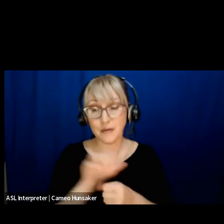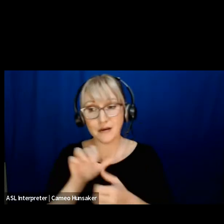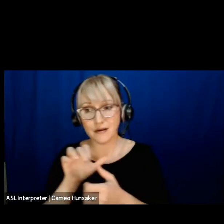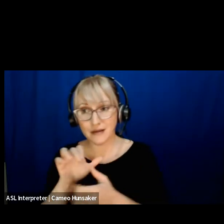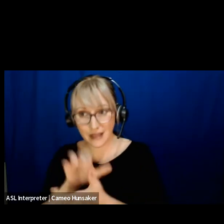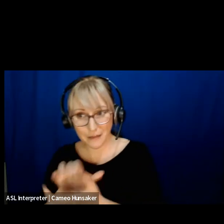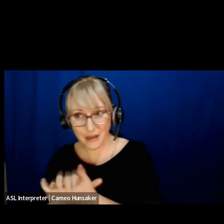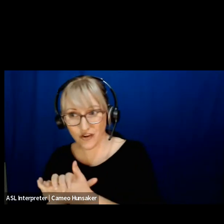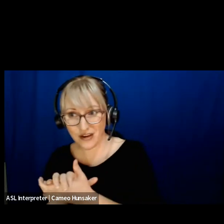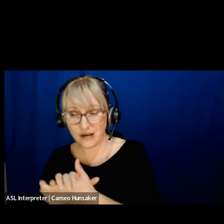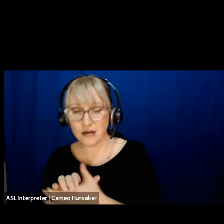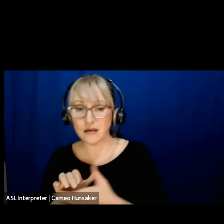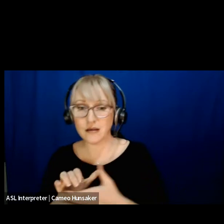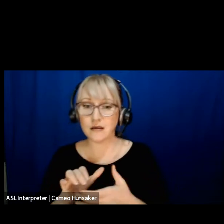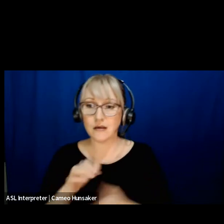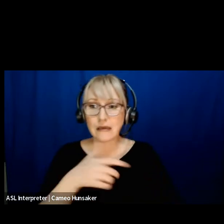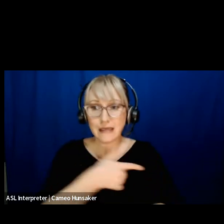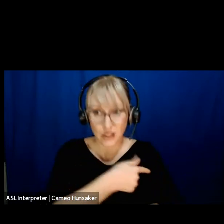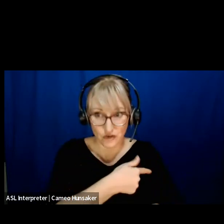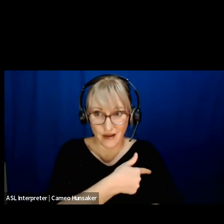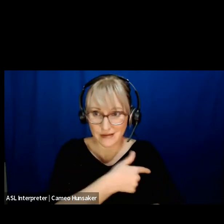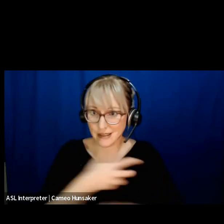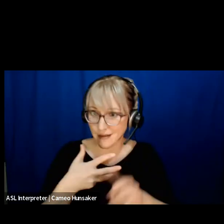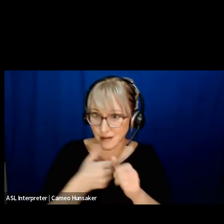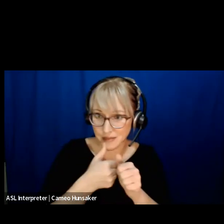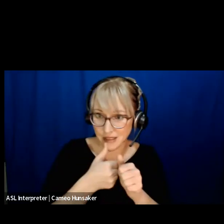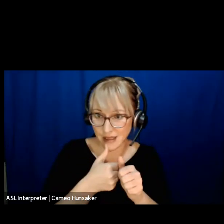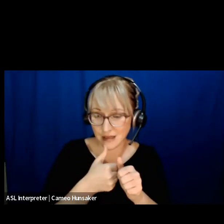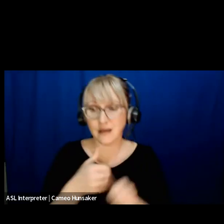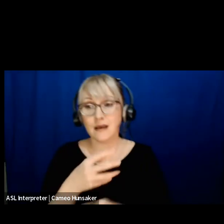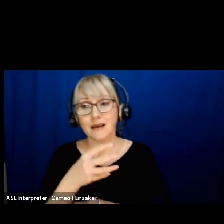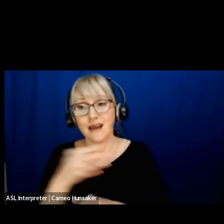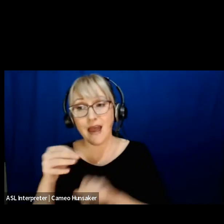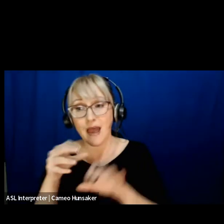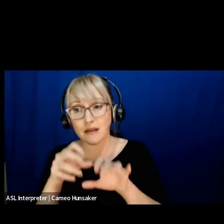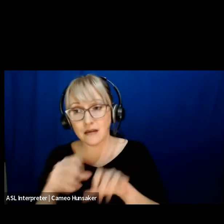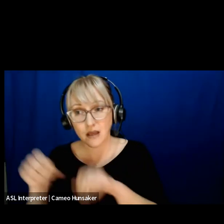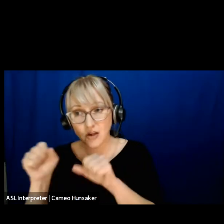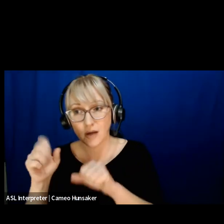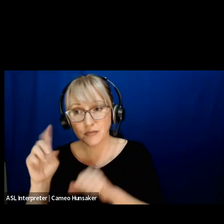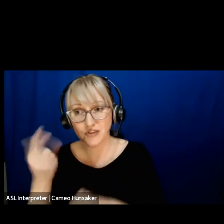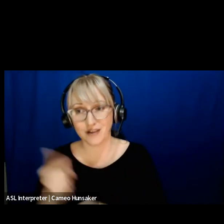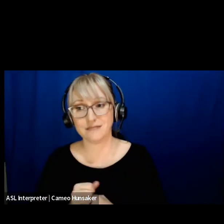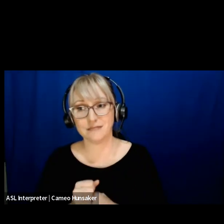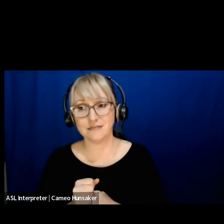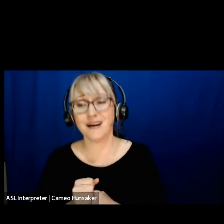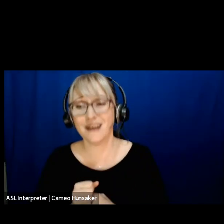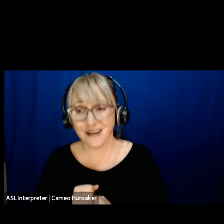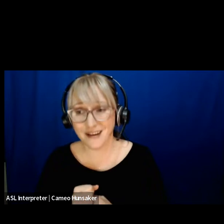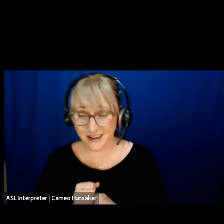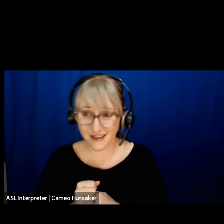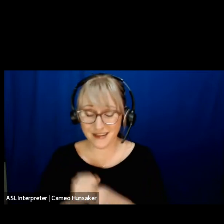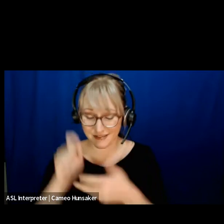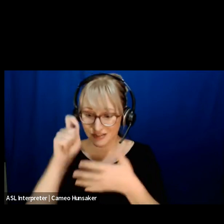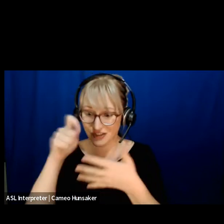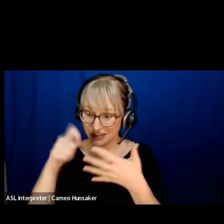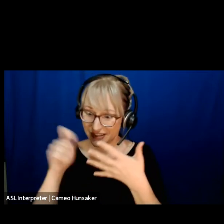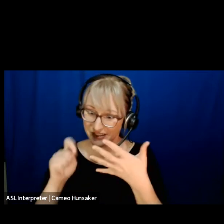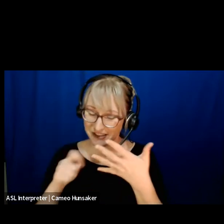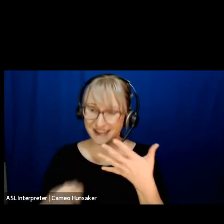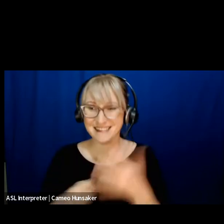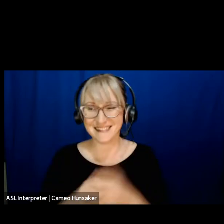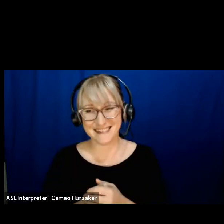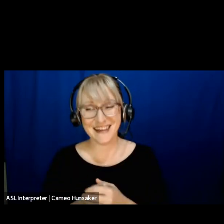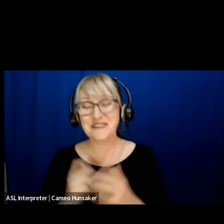other, get your vaccines up to date, and go home with a puppy. So it was a huge amount of fun.